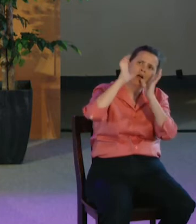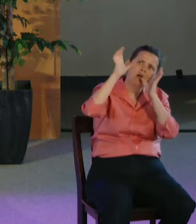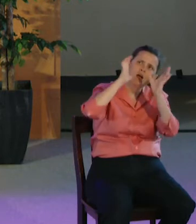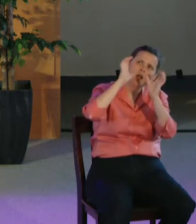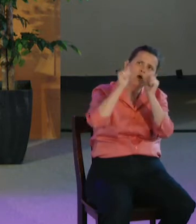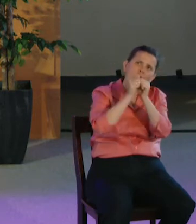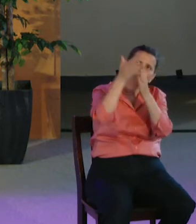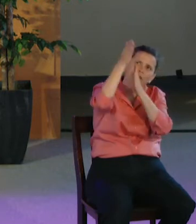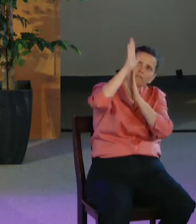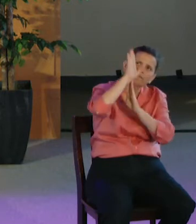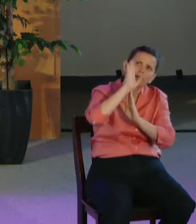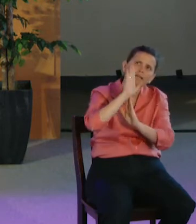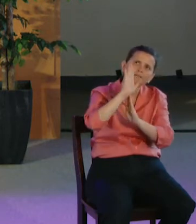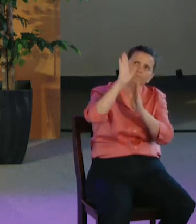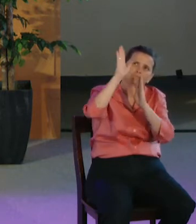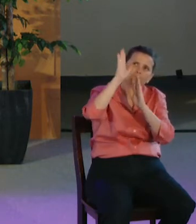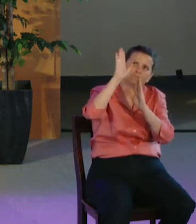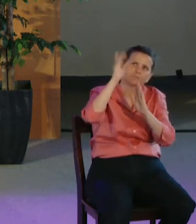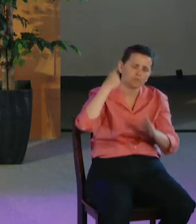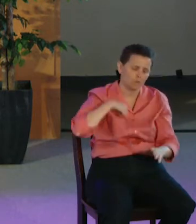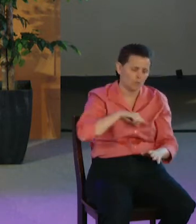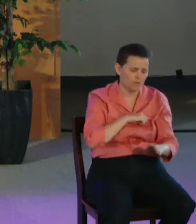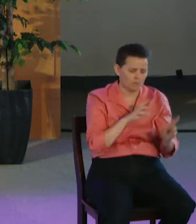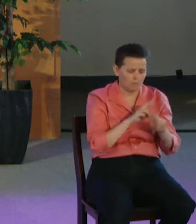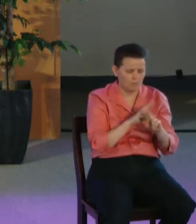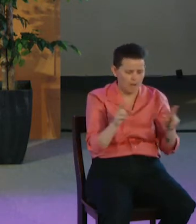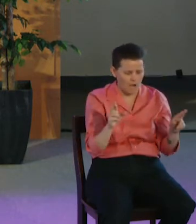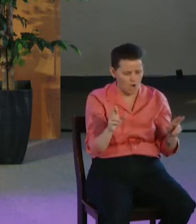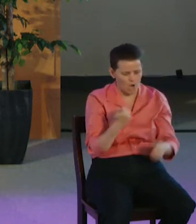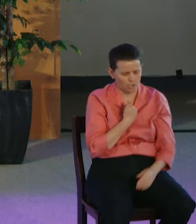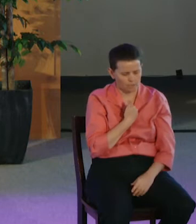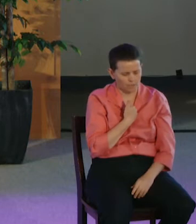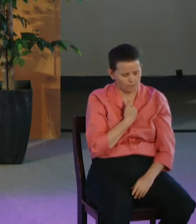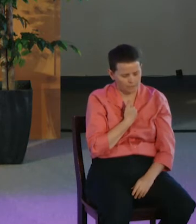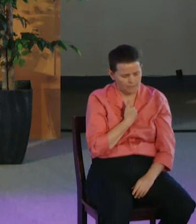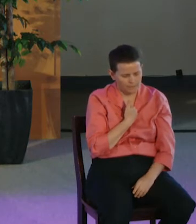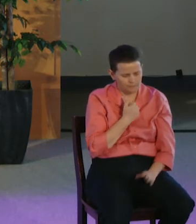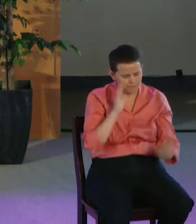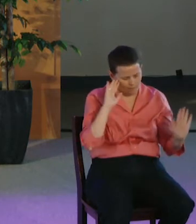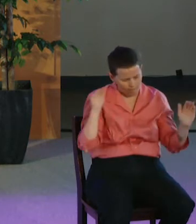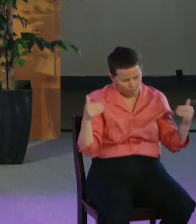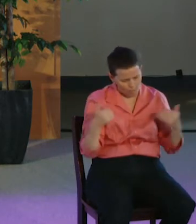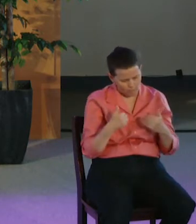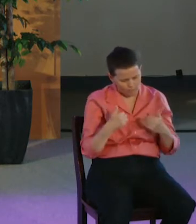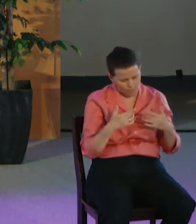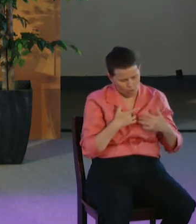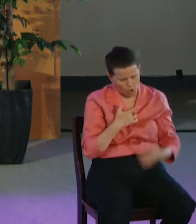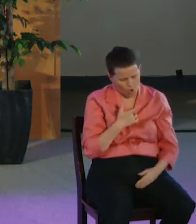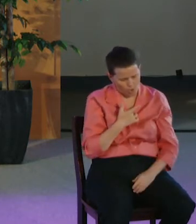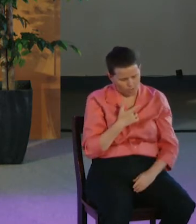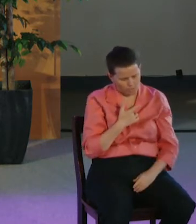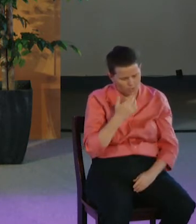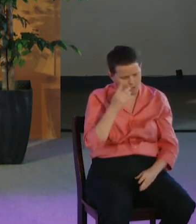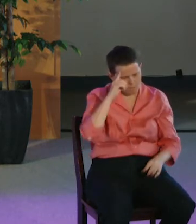We prepare ourselves for this time in the silence by pausing that thinking mind, by